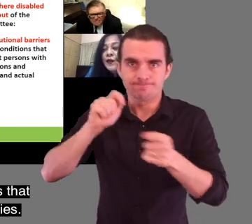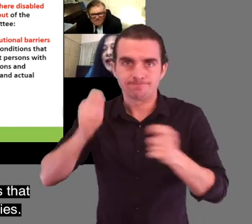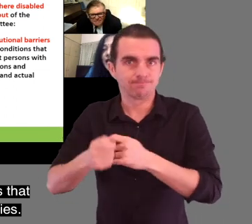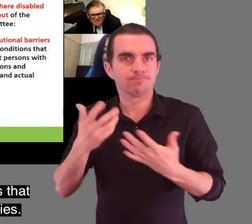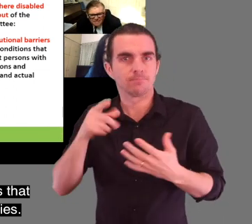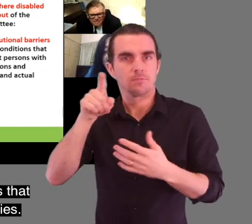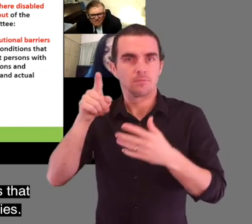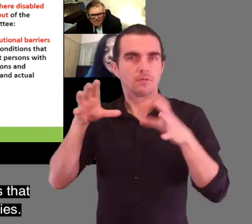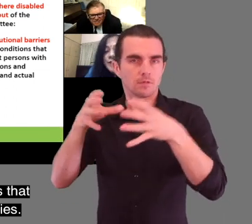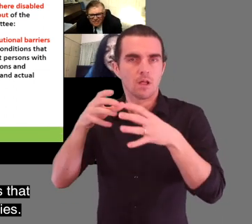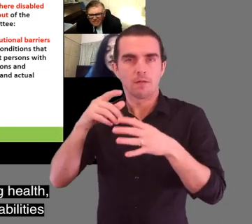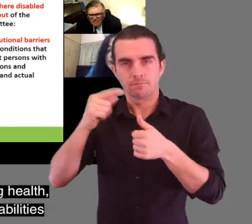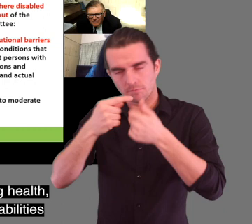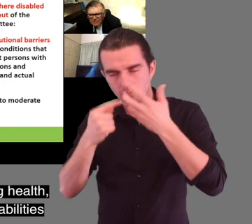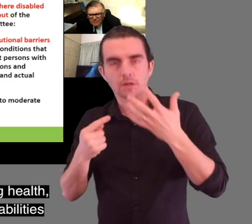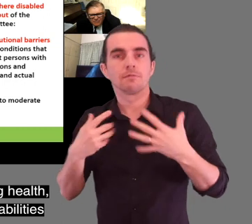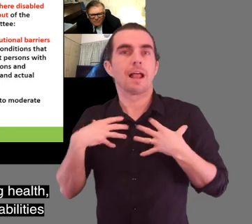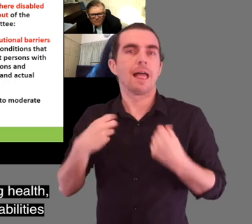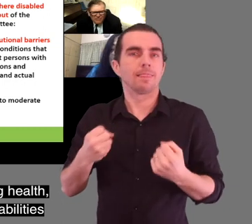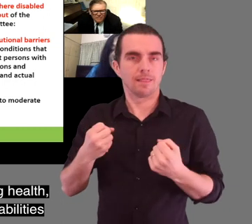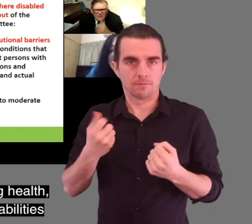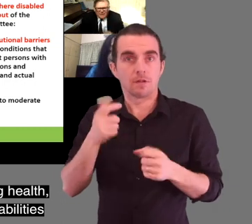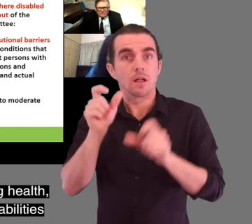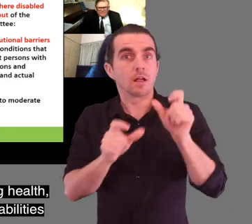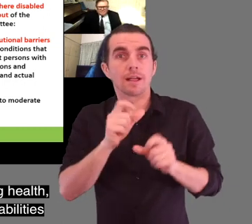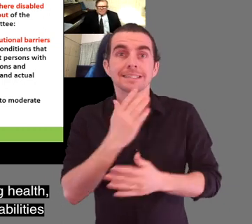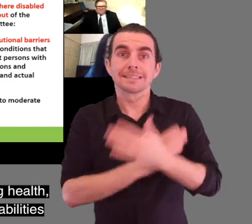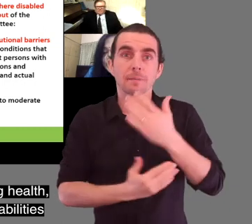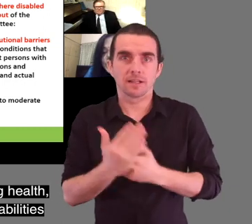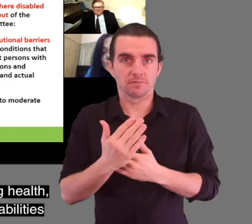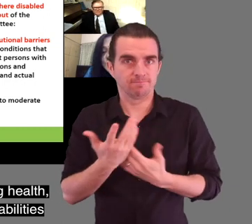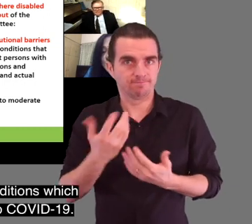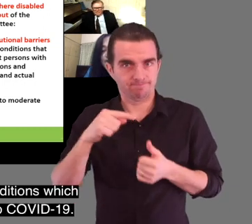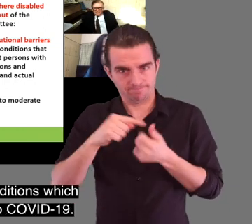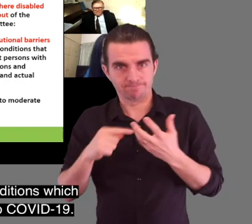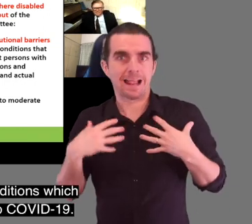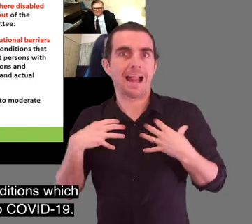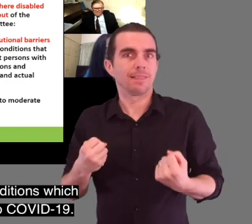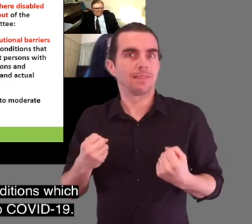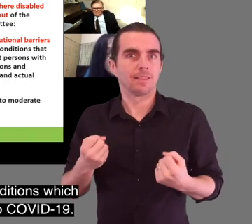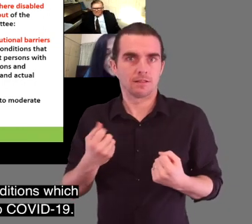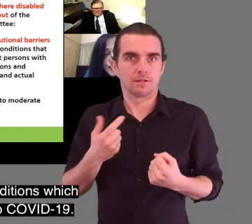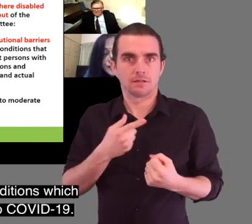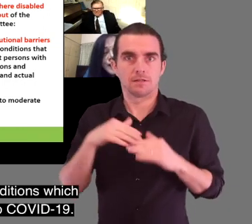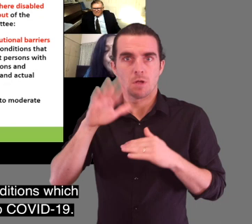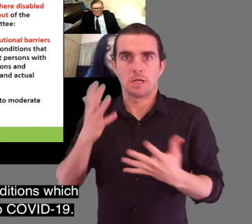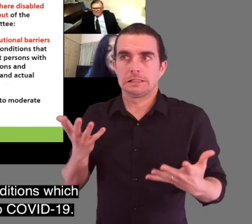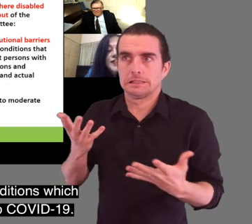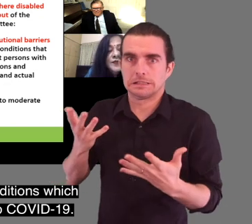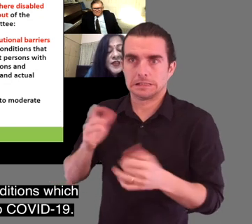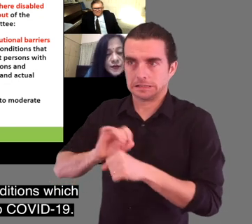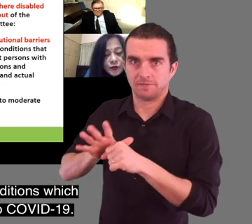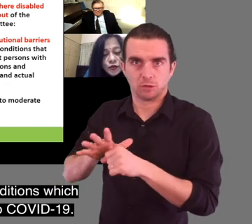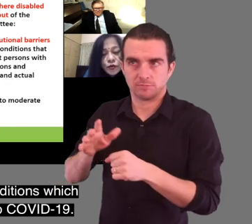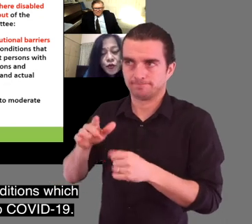impede our activities. So we have underlying health. Many people with disabilities have underlying health condition, which makes